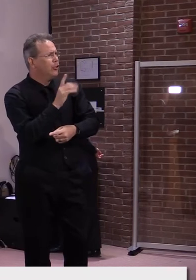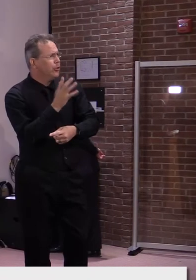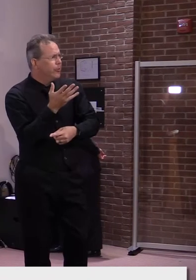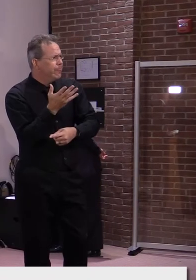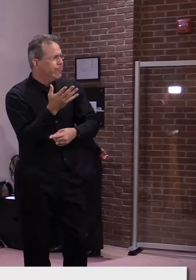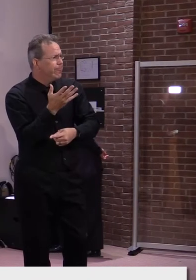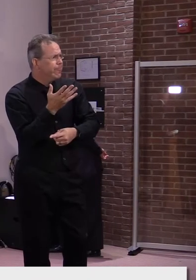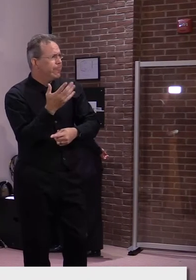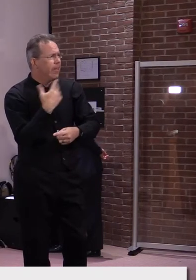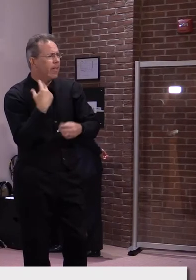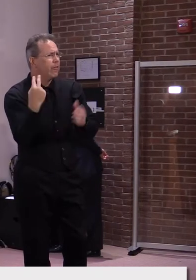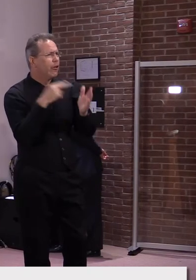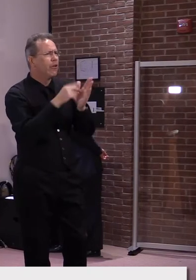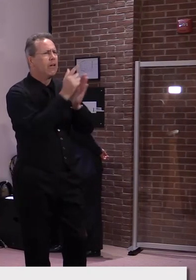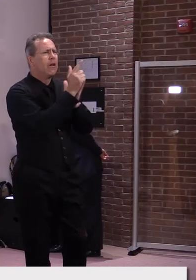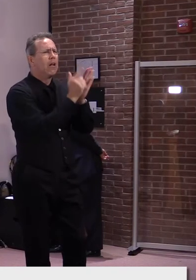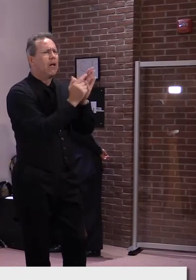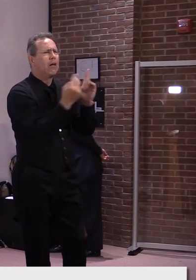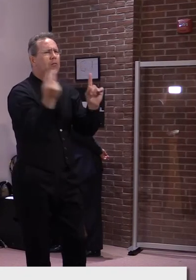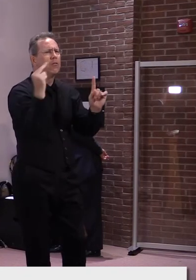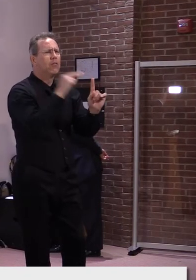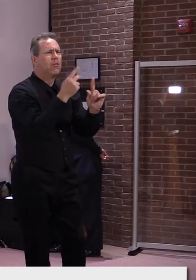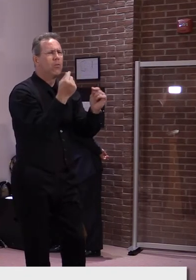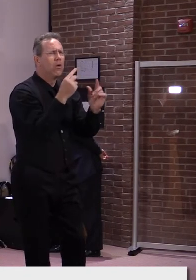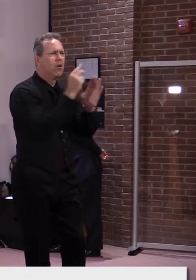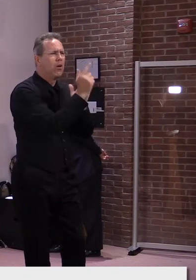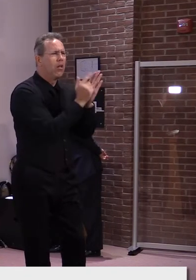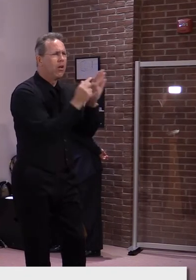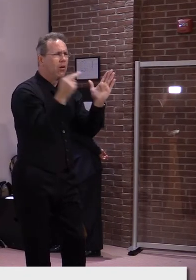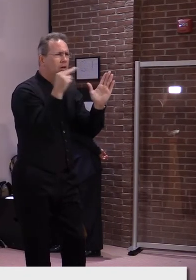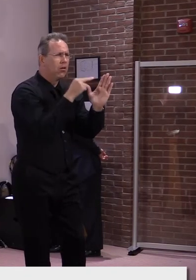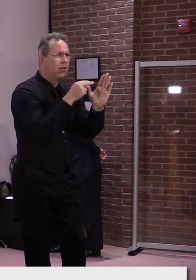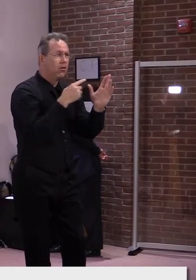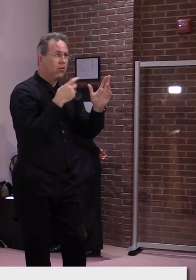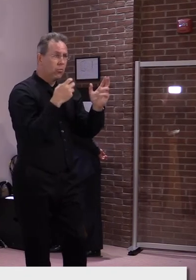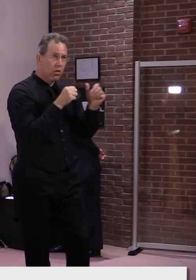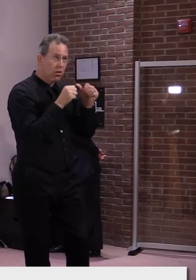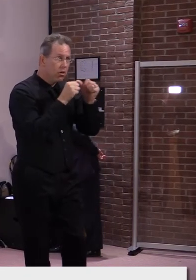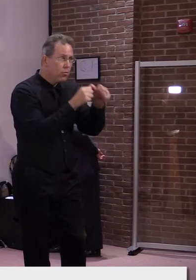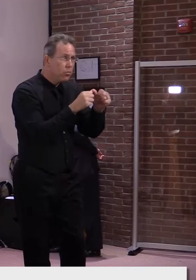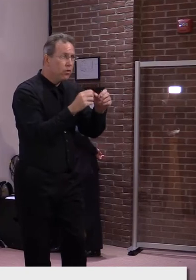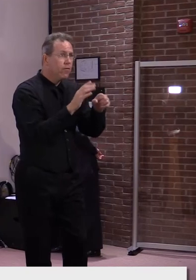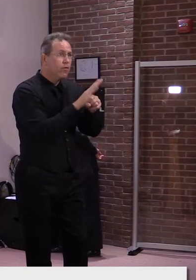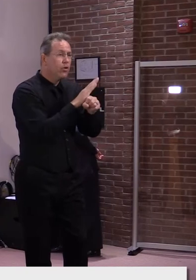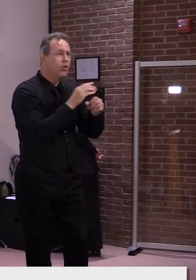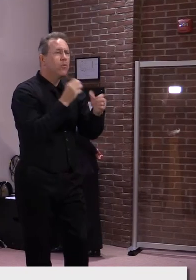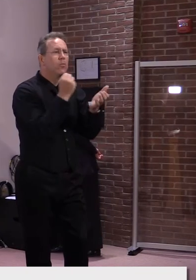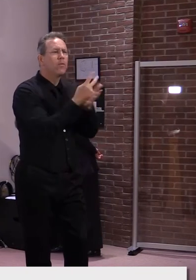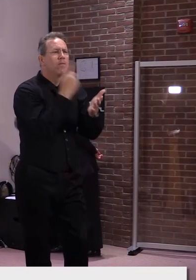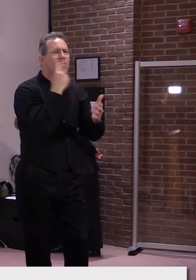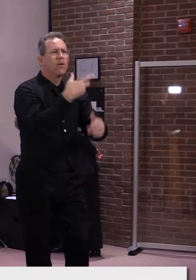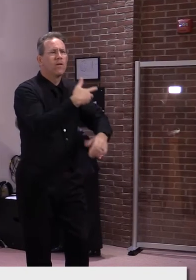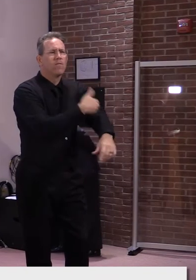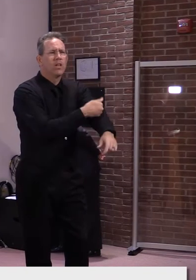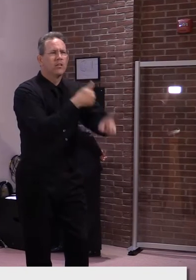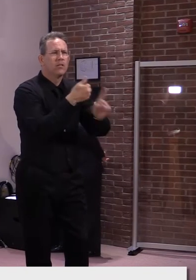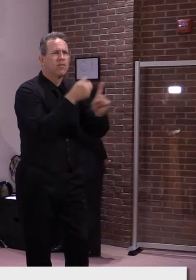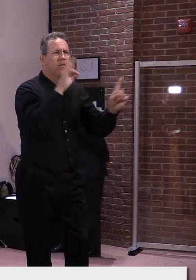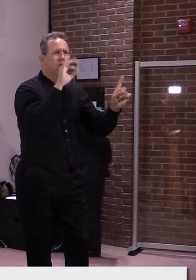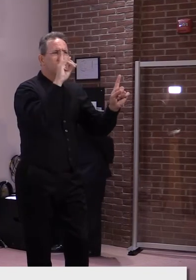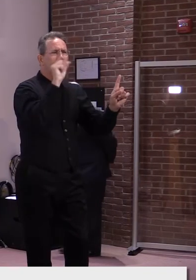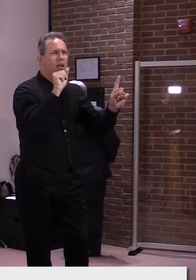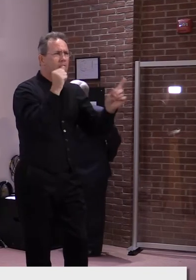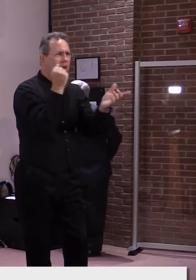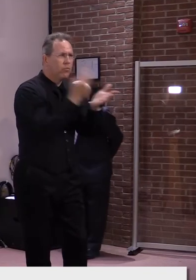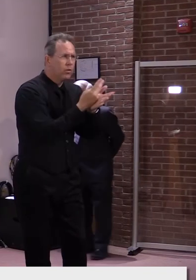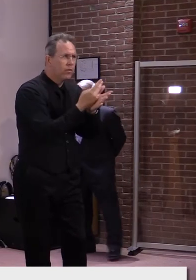something other than emergency usage. So I would expect all of them to do that. But I don't have any knowledge